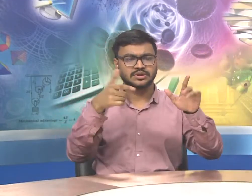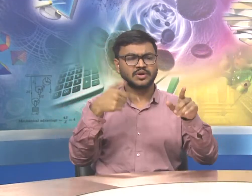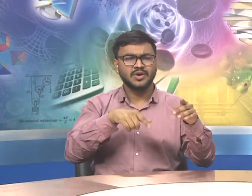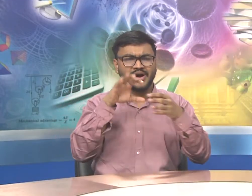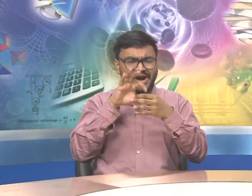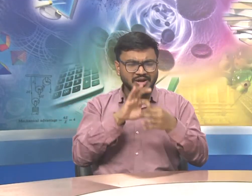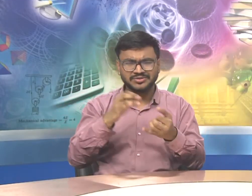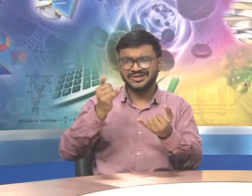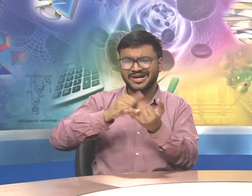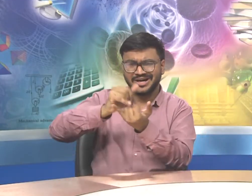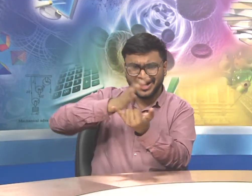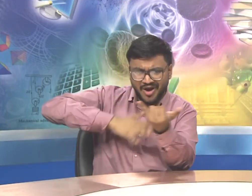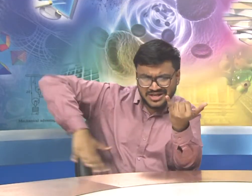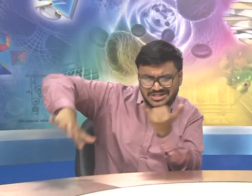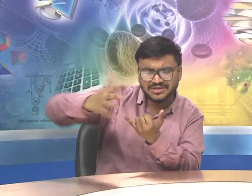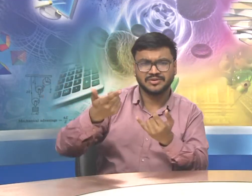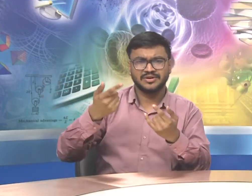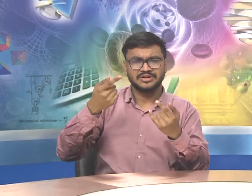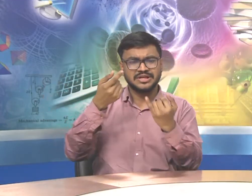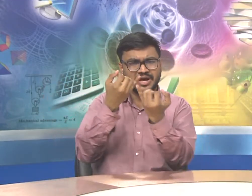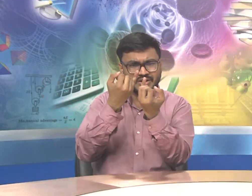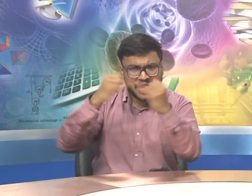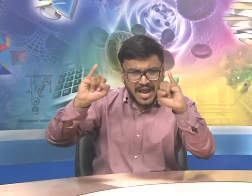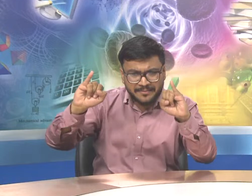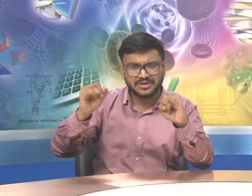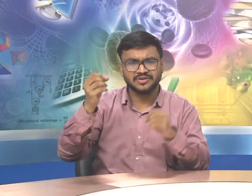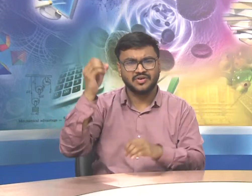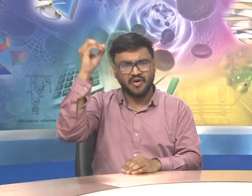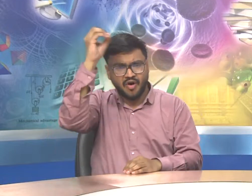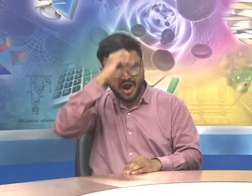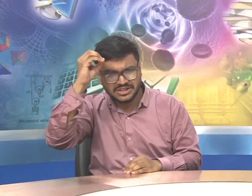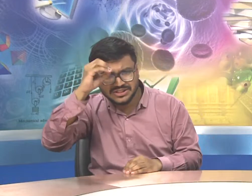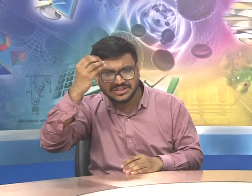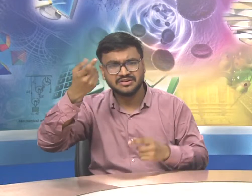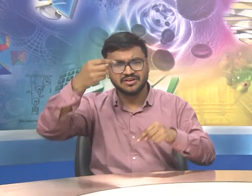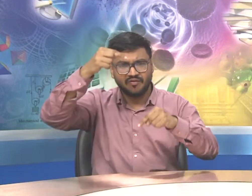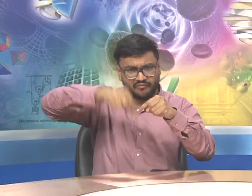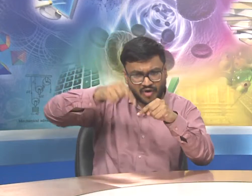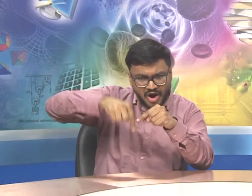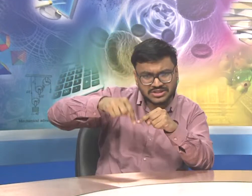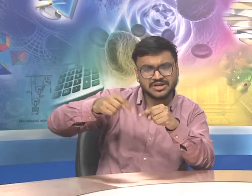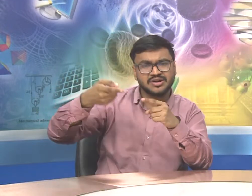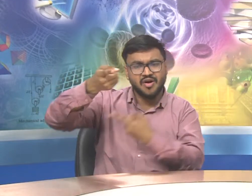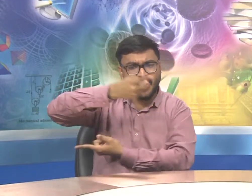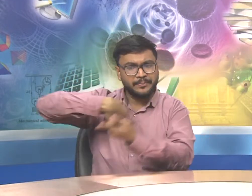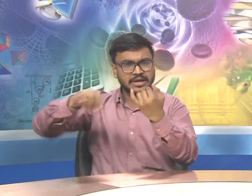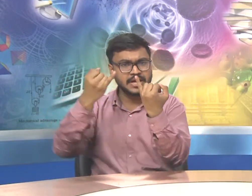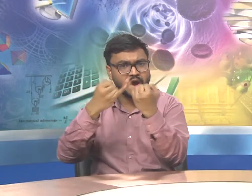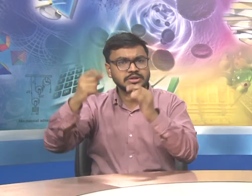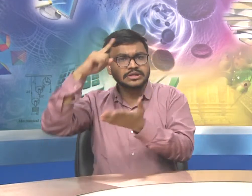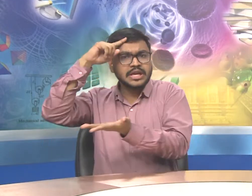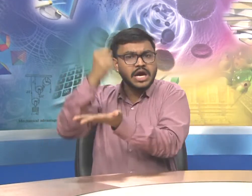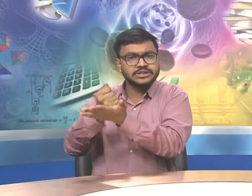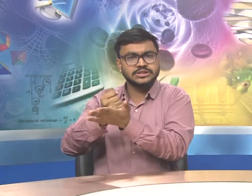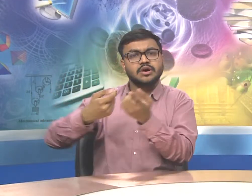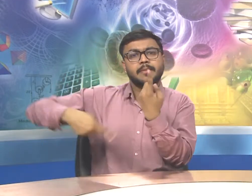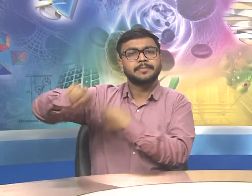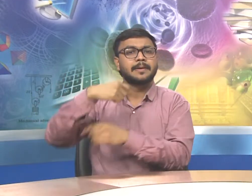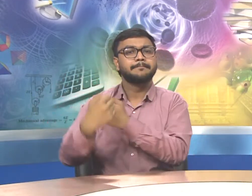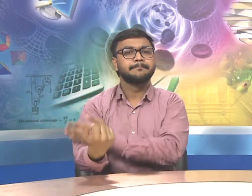It is also called a champion of liberties and a watchdog of